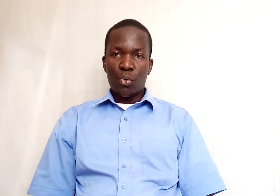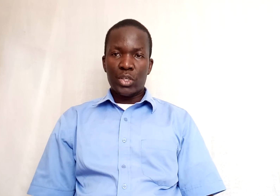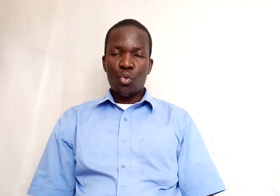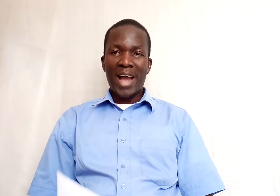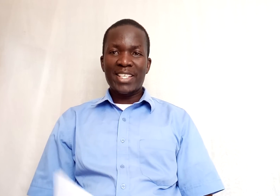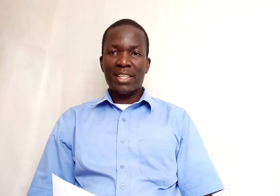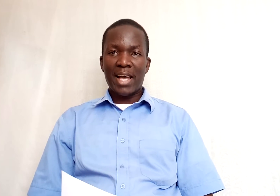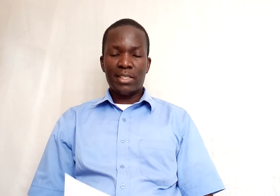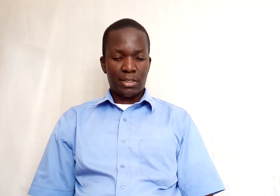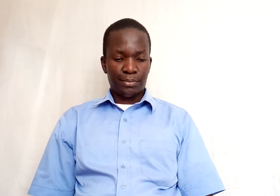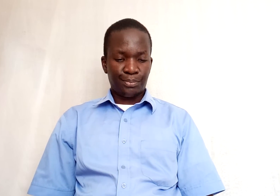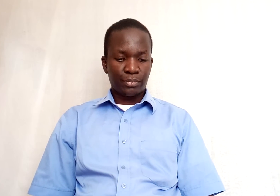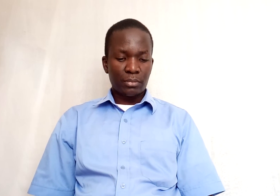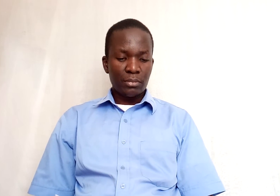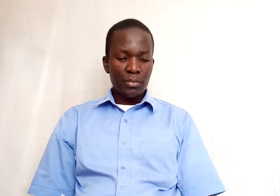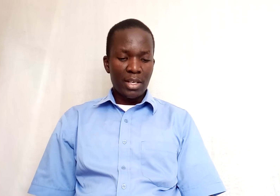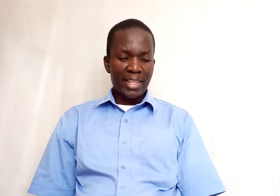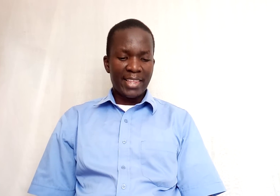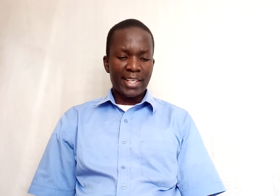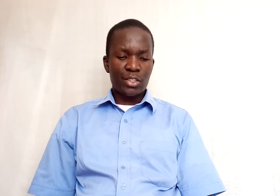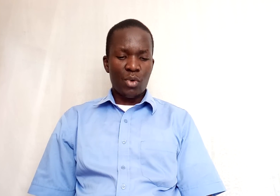Which word is that? The next word,